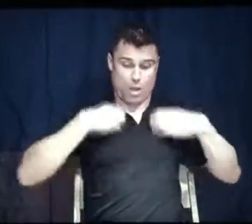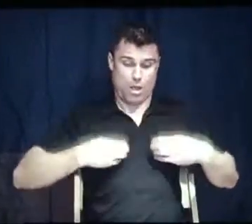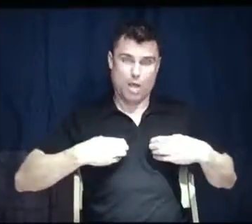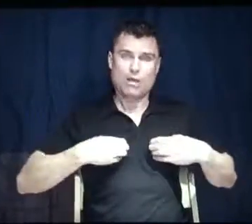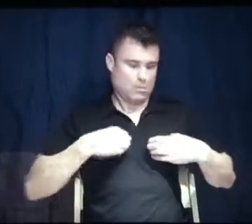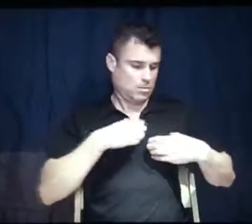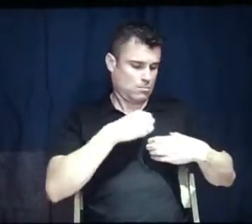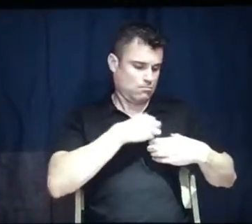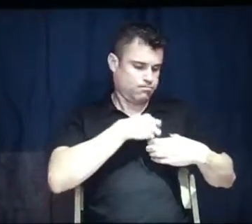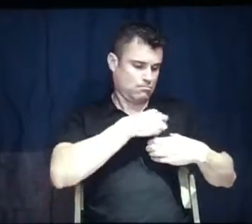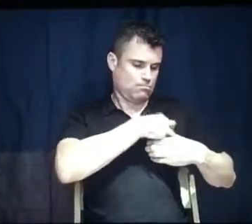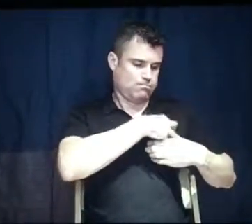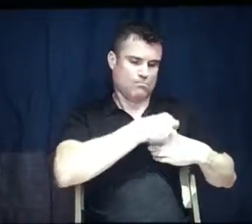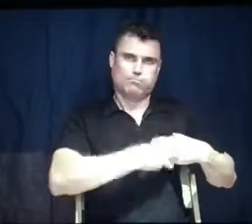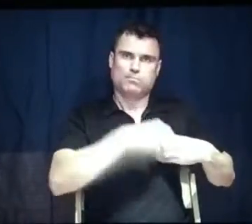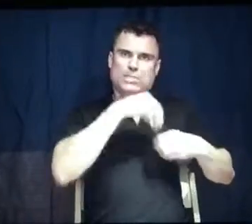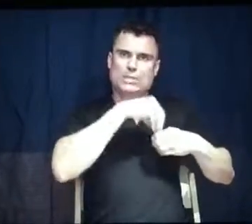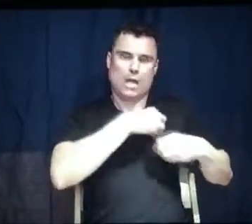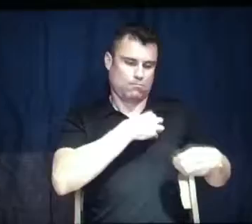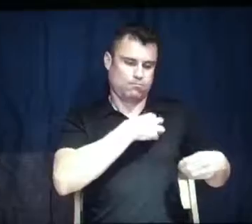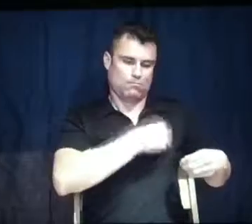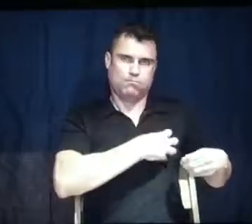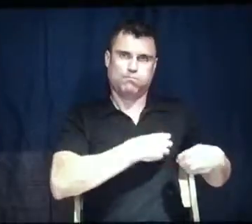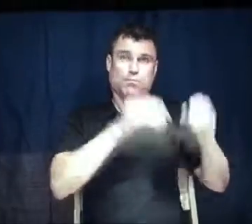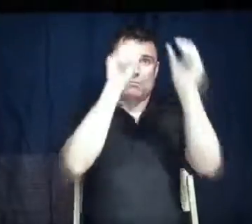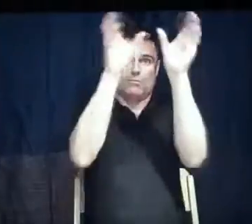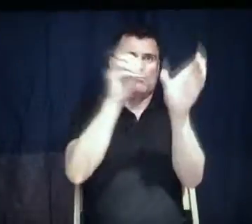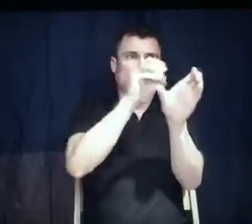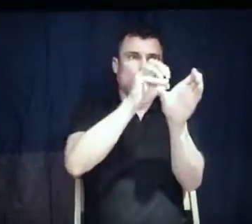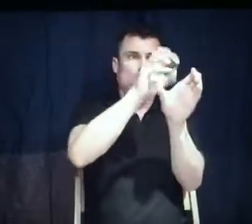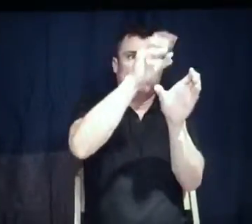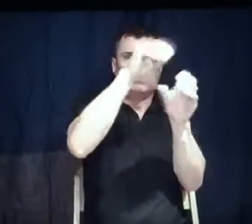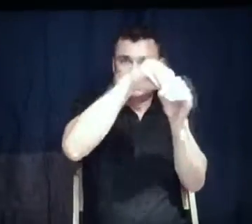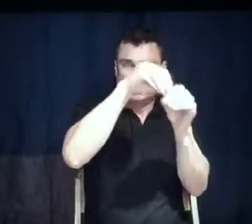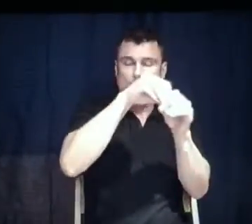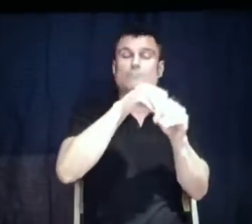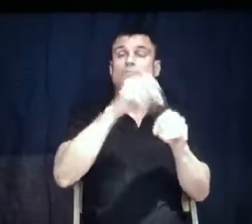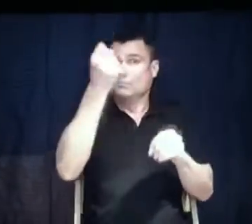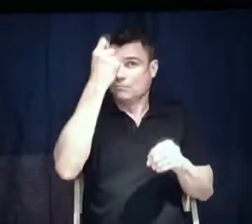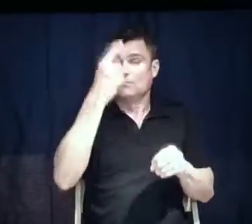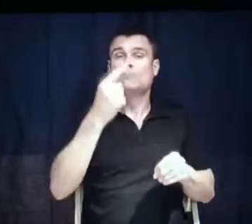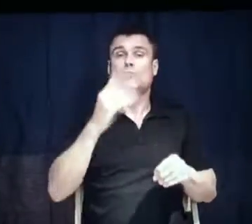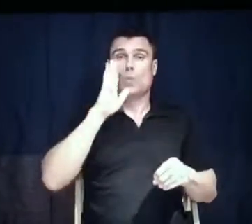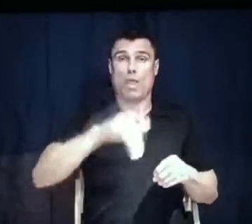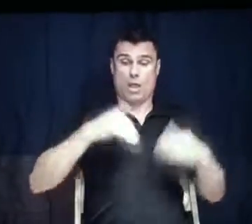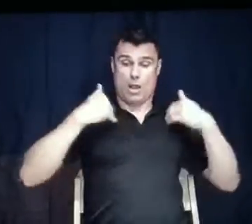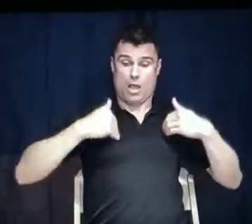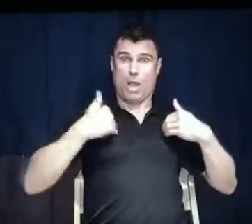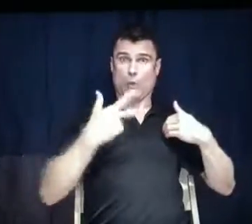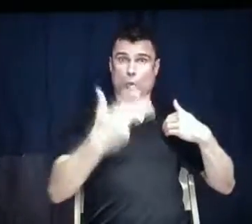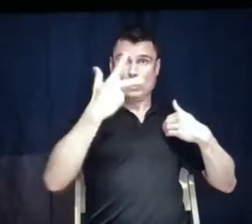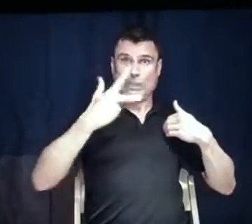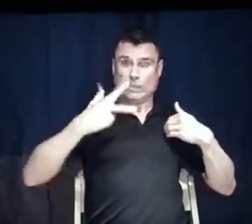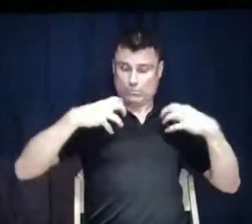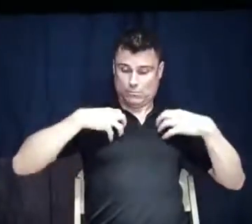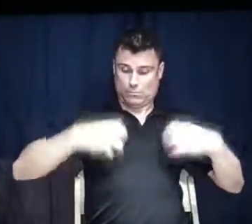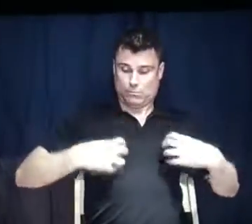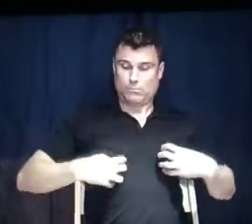a large cluster can show up that can be cancerous, or it can be different clusters and separated in